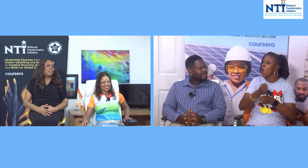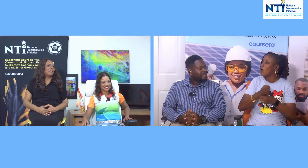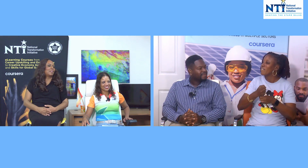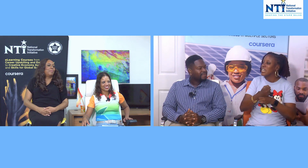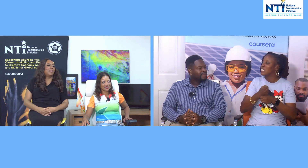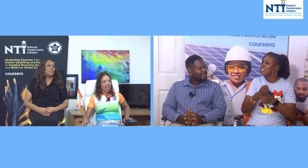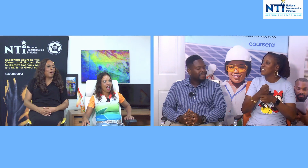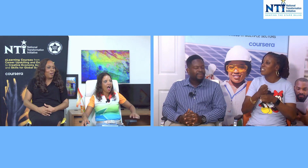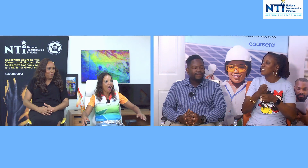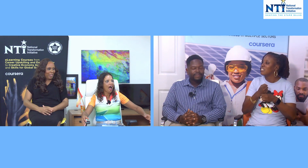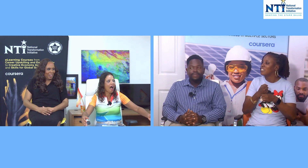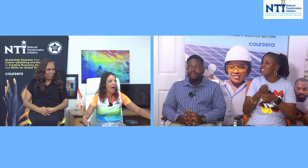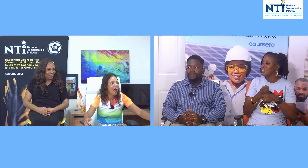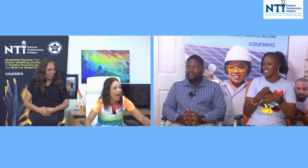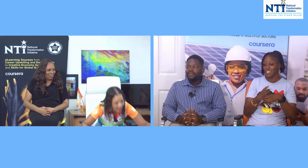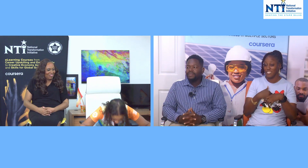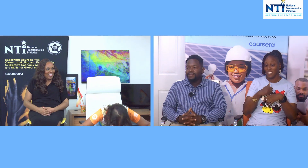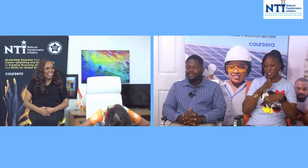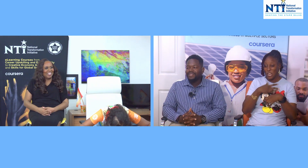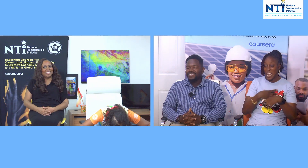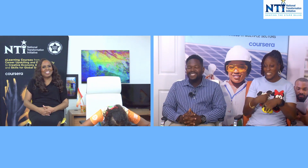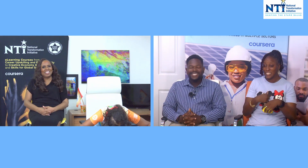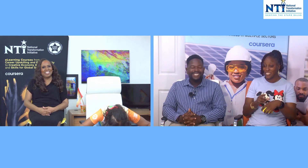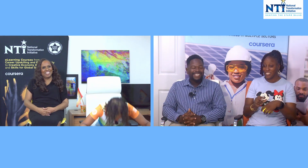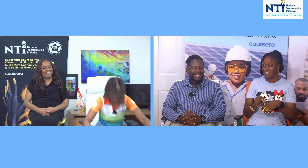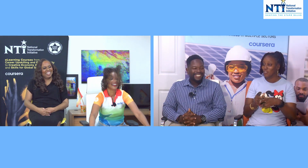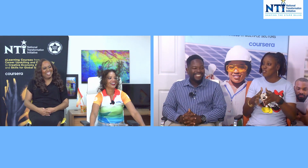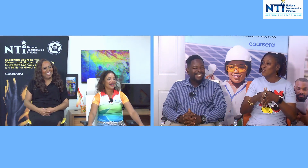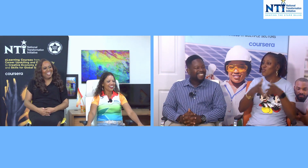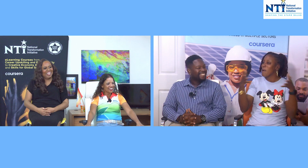I don't like the smell of coffee.